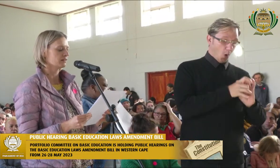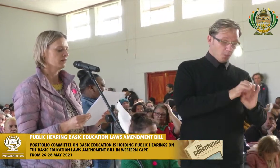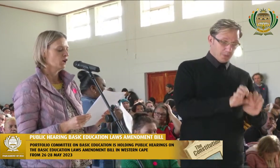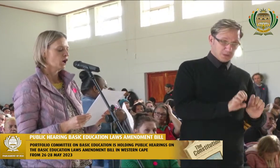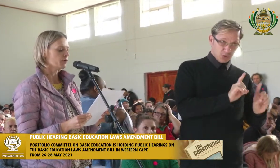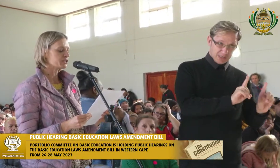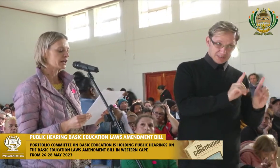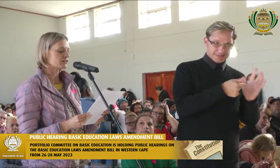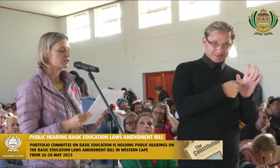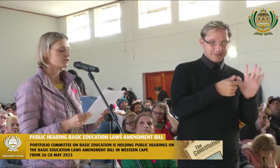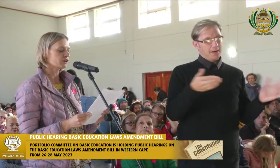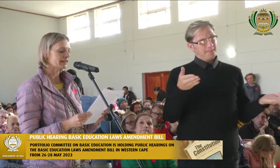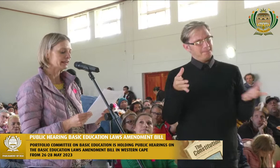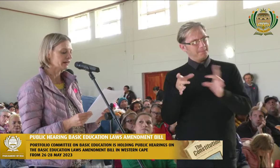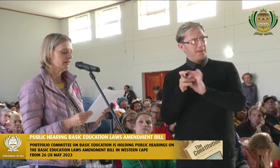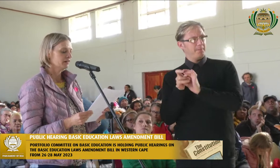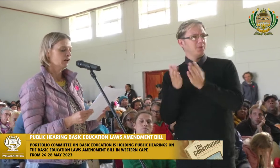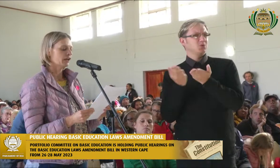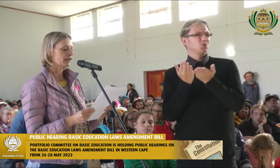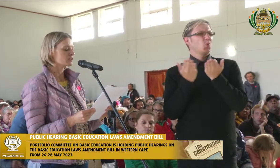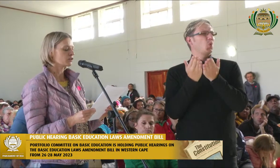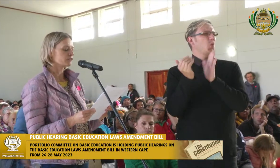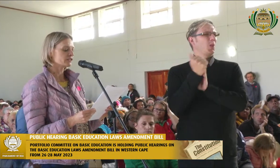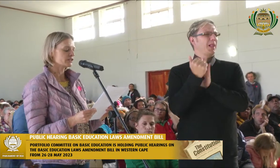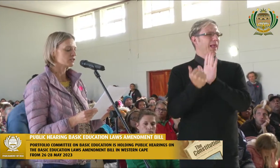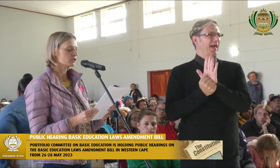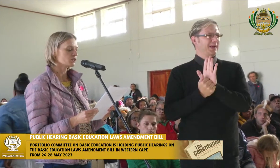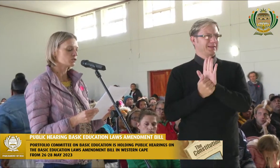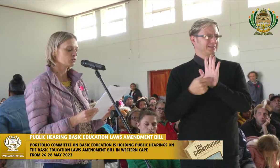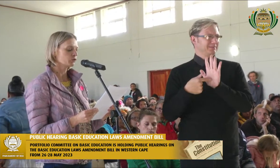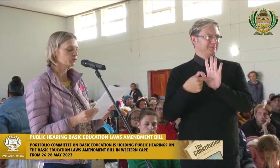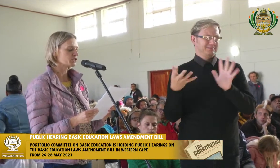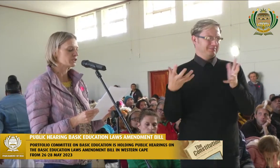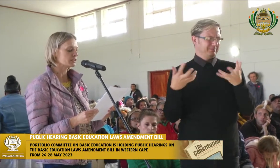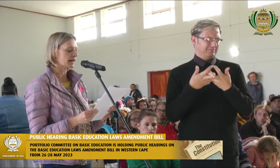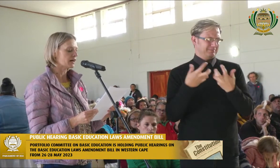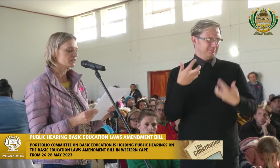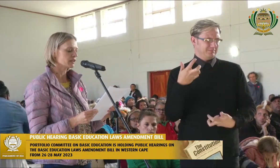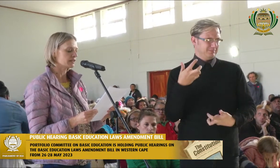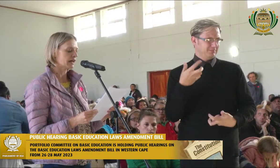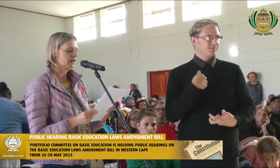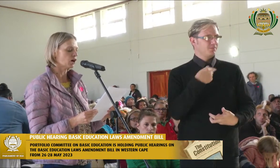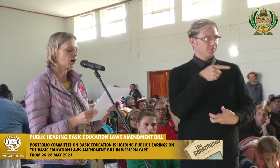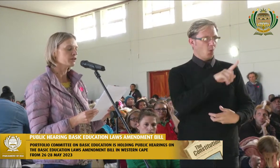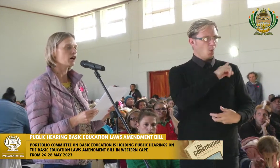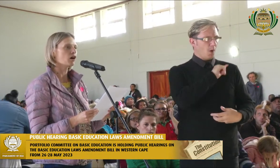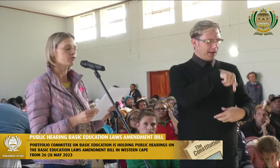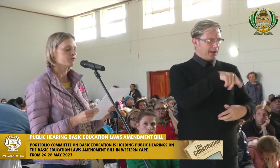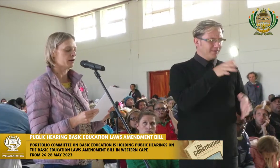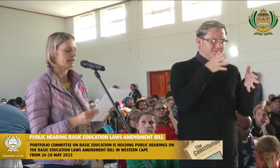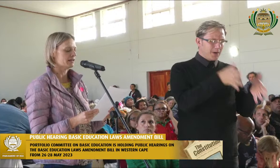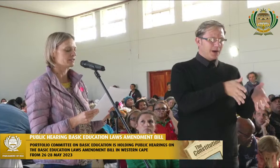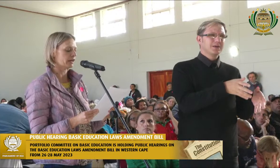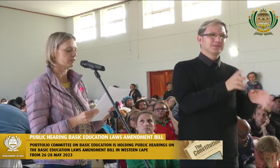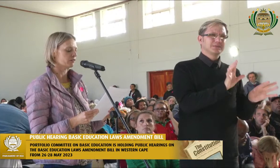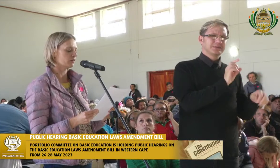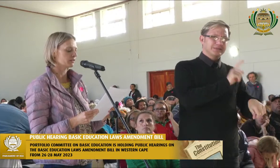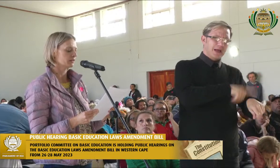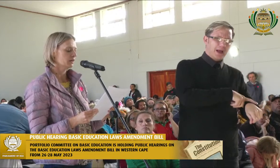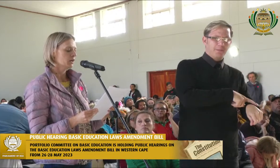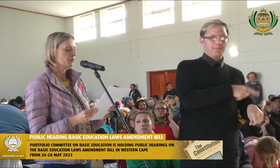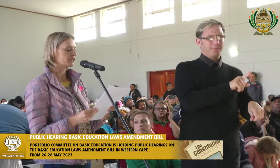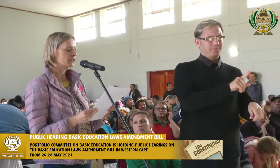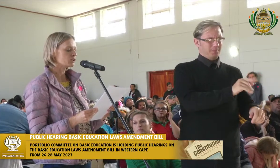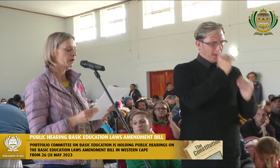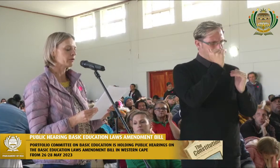Schools Act. Home education is not linear. Learning is not restricted to a schoolroom or certain hours of the day, and often the whole family is